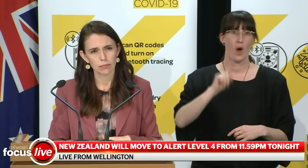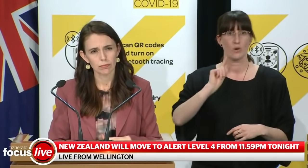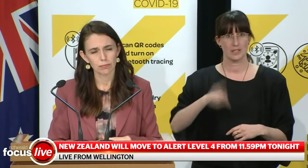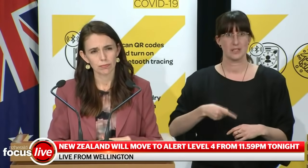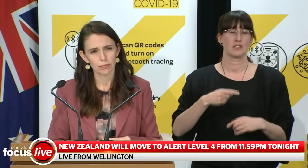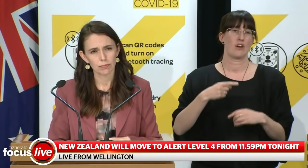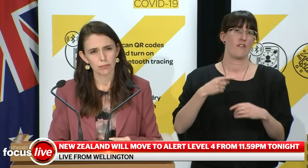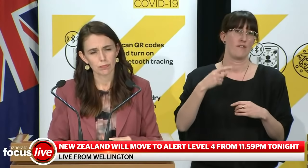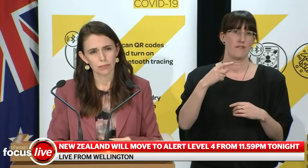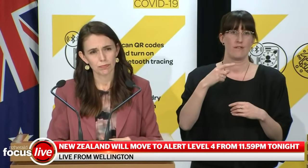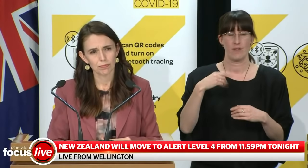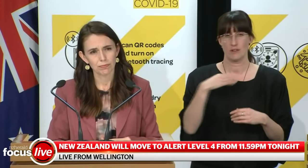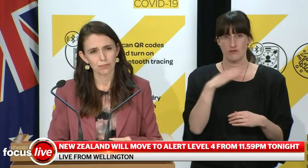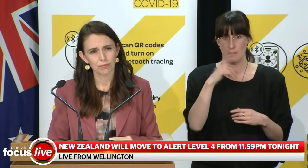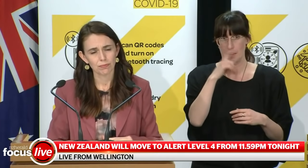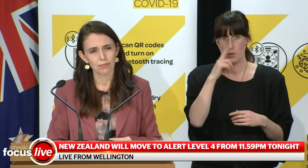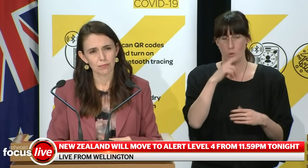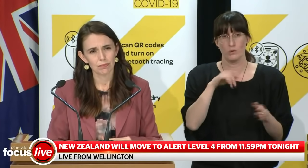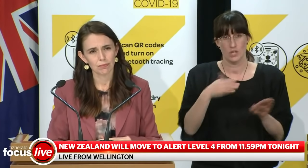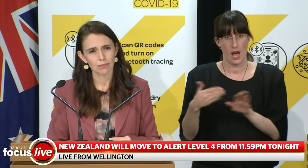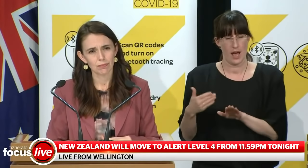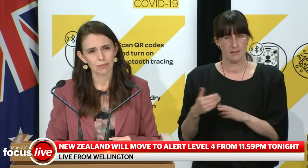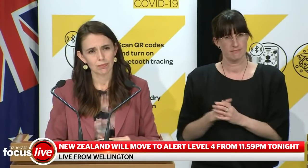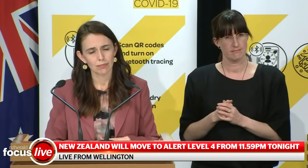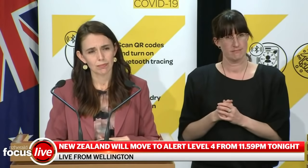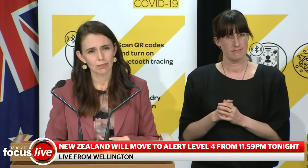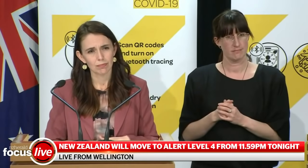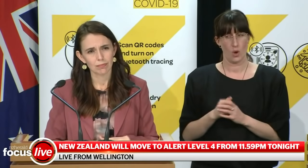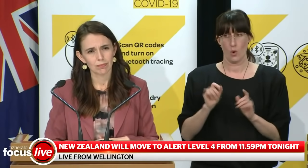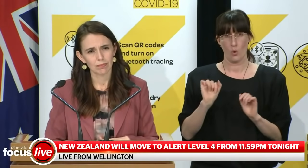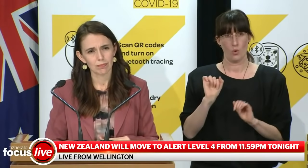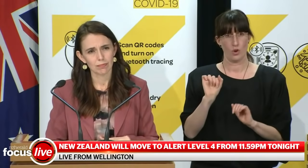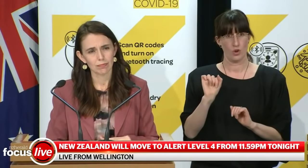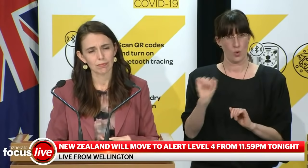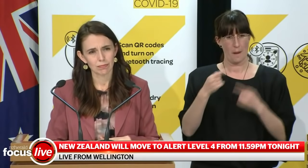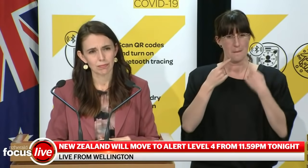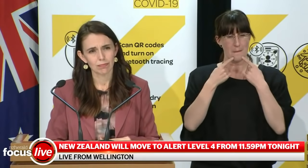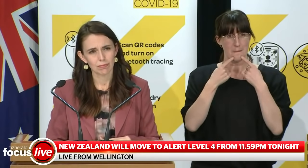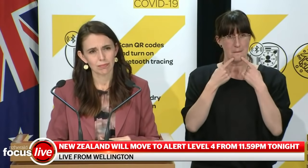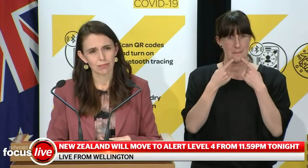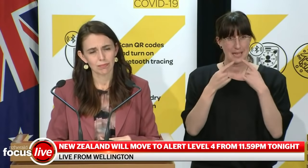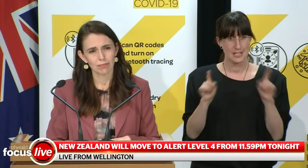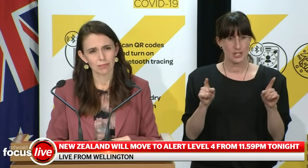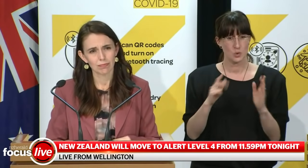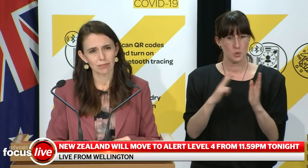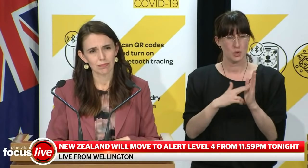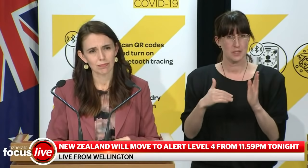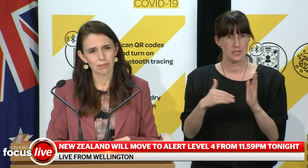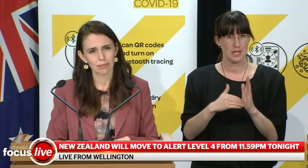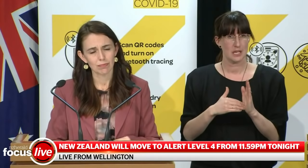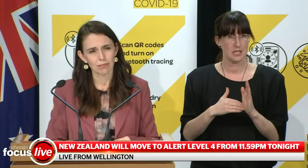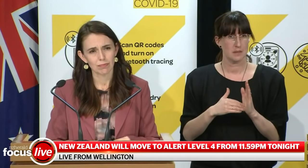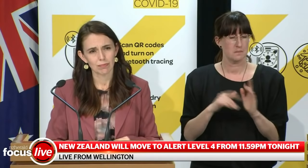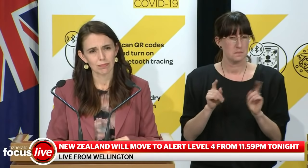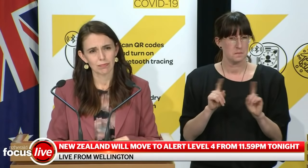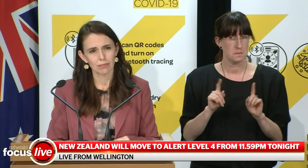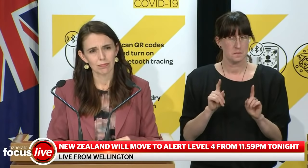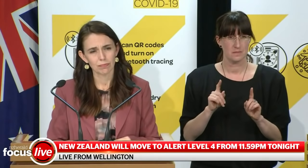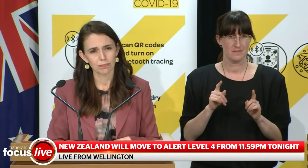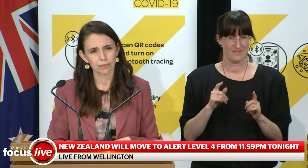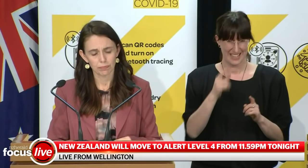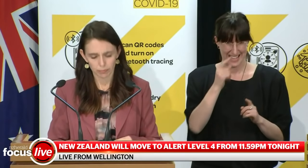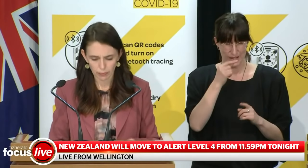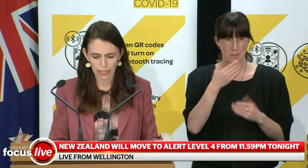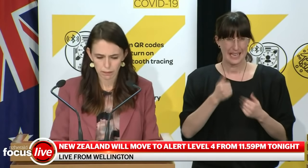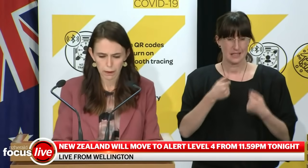complacency's also set in. Can you send Kiwis a direct message about how serious this is and why